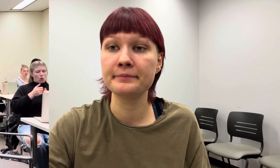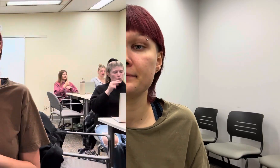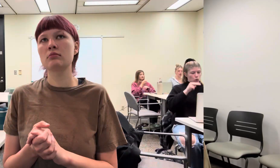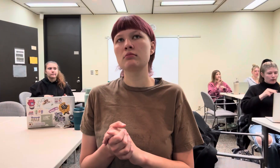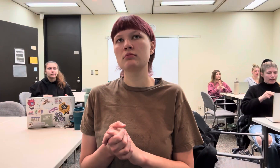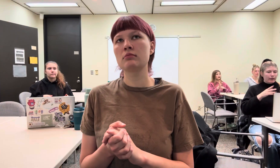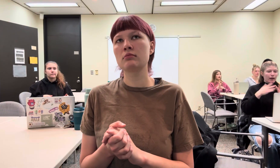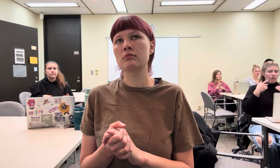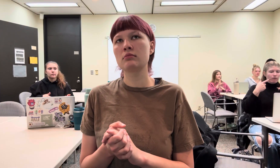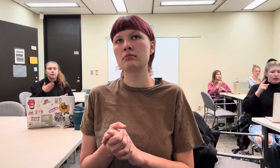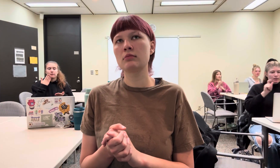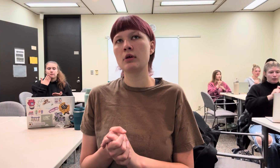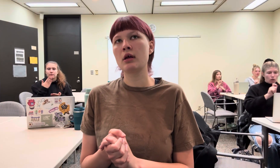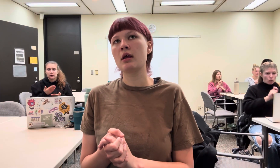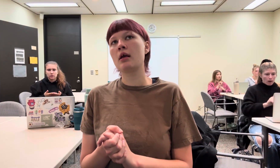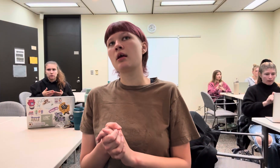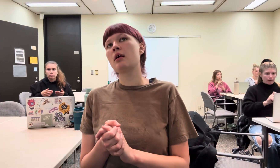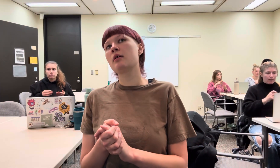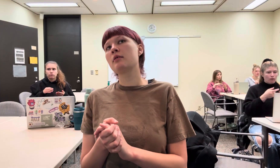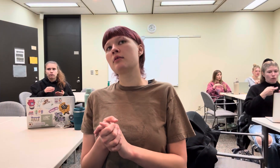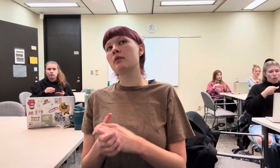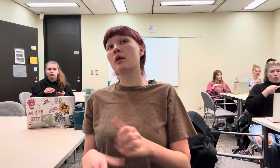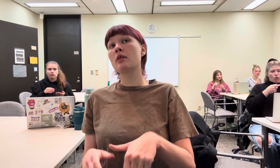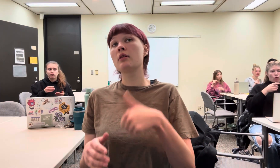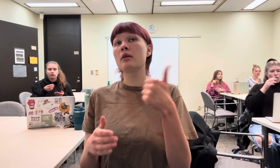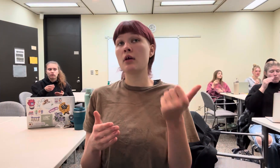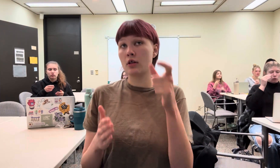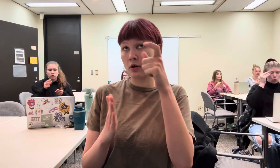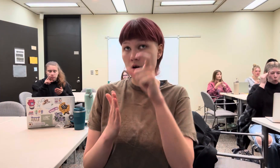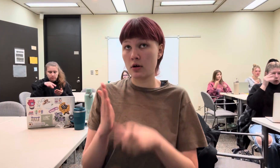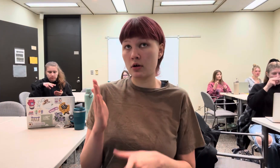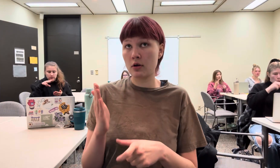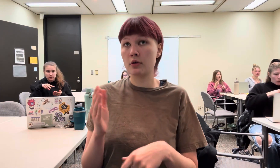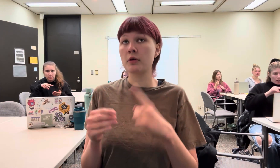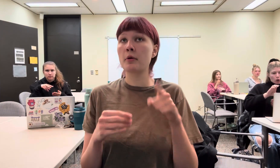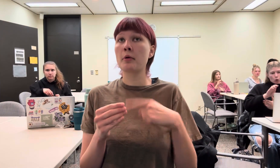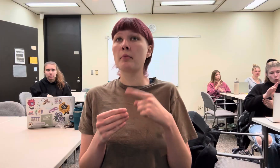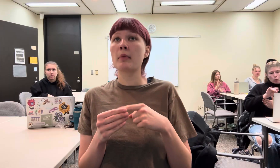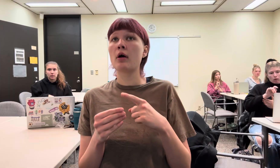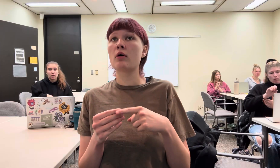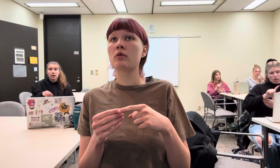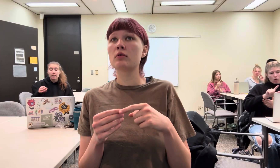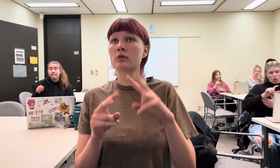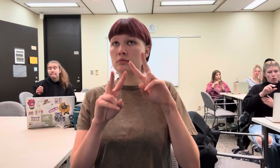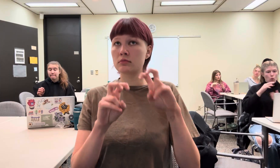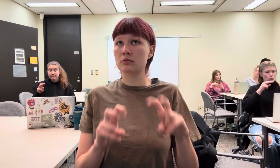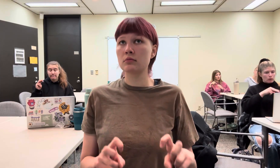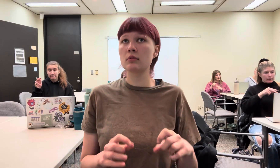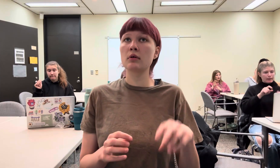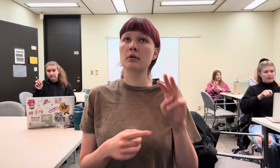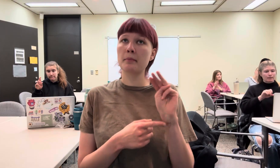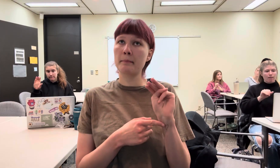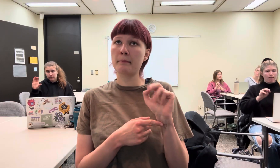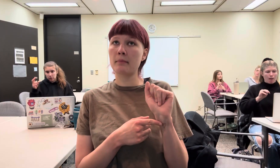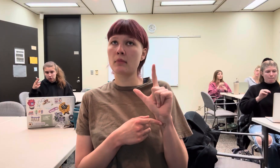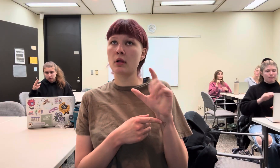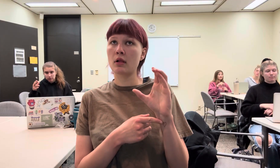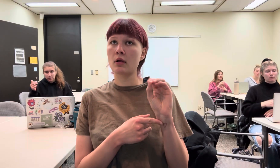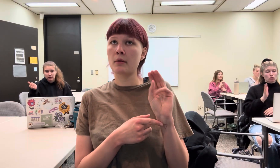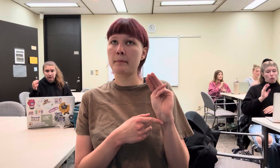from criticalreading.com, okay? The first one, Life, March 5th, 1965. I'm going to begin reading it just so we